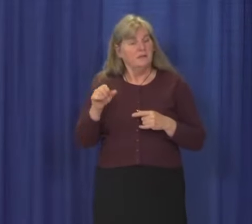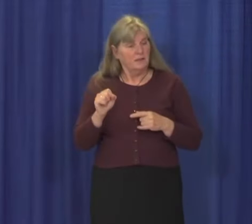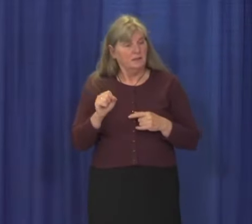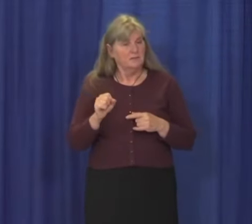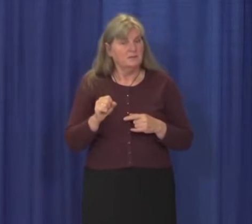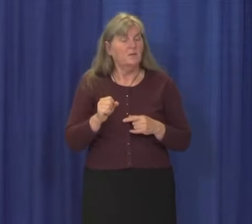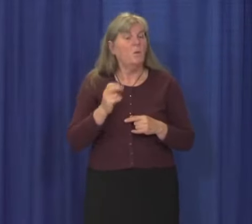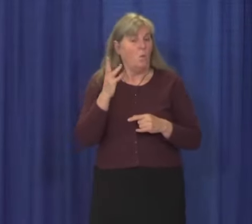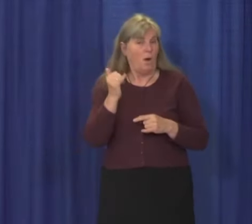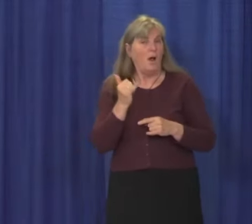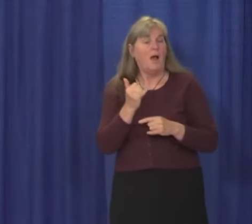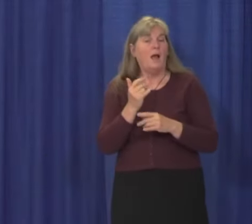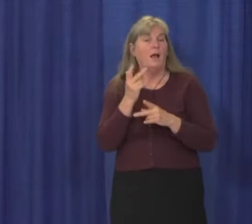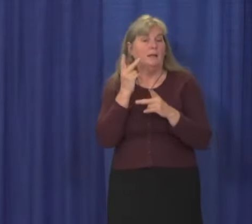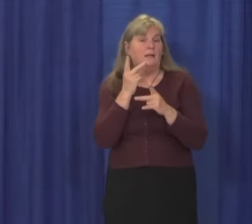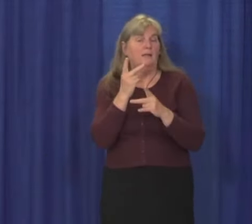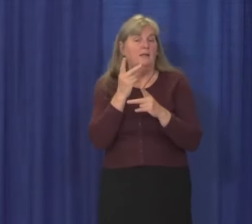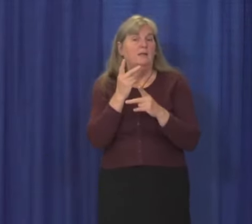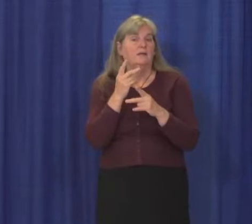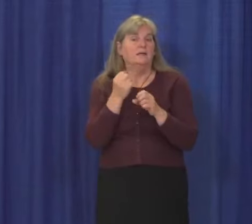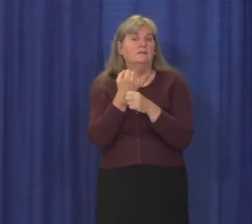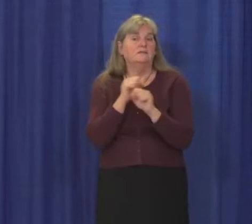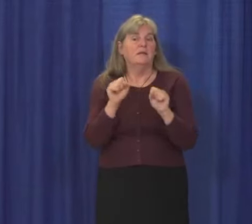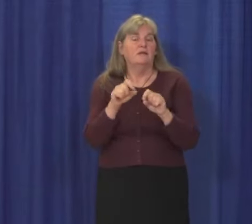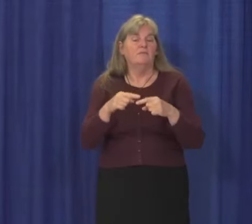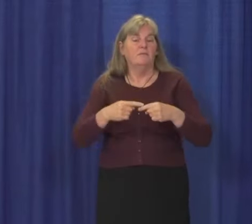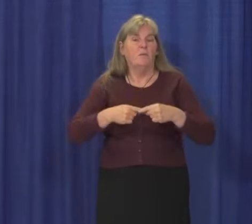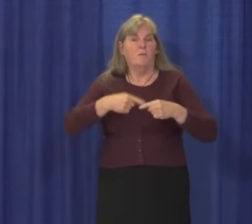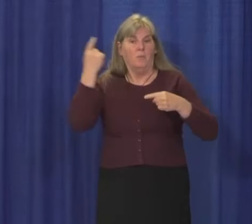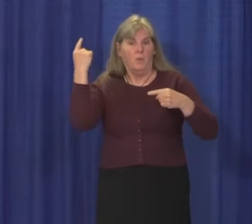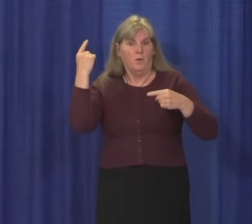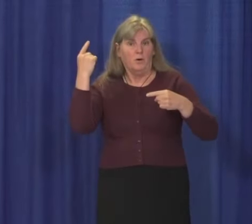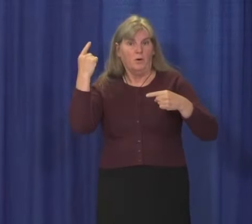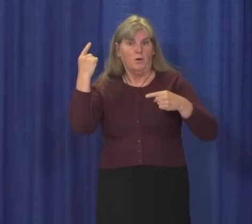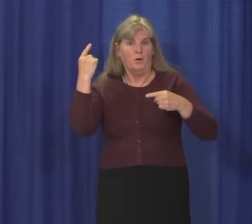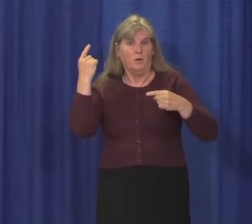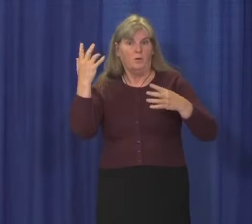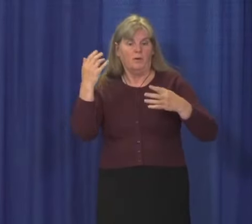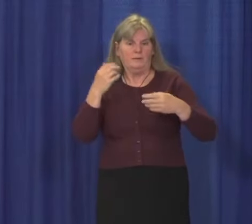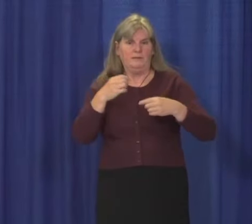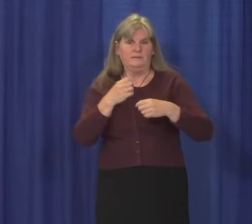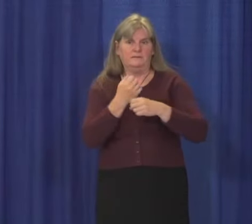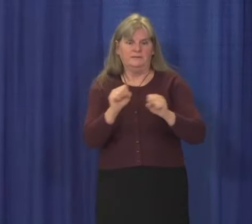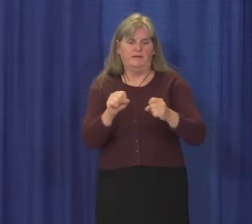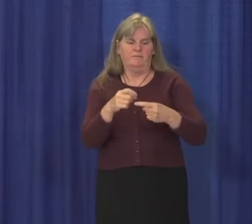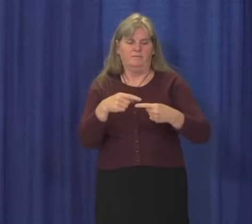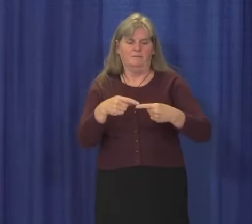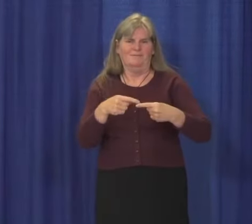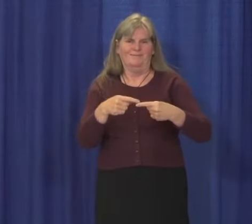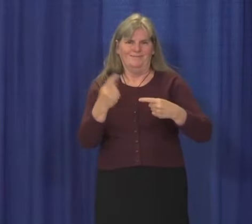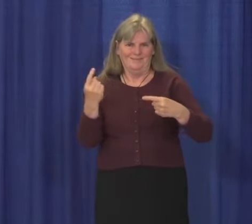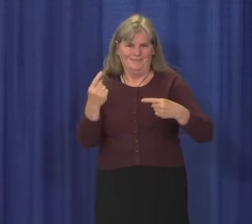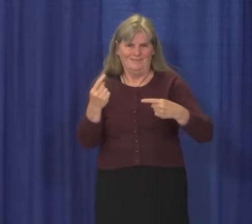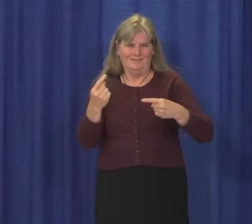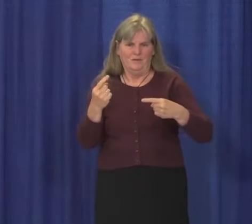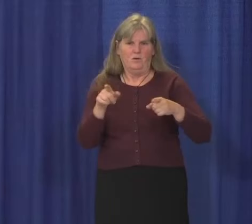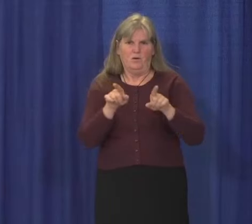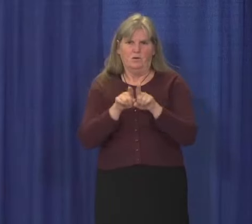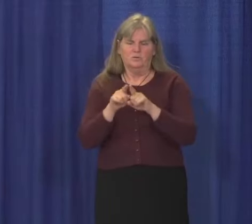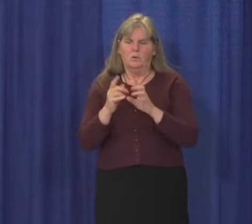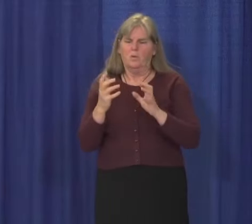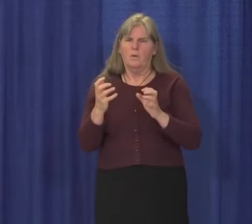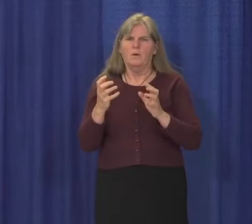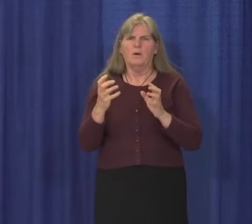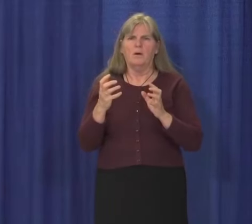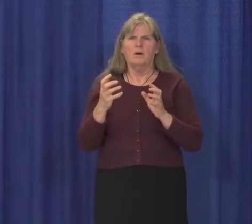safe opening of the border for a while now, but again, that's the main word of safe. We've also been advocating for more symmetry when it comes